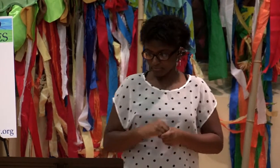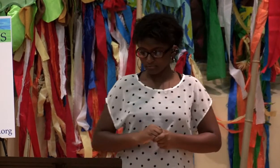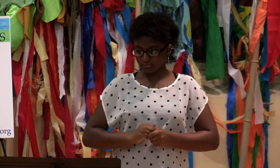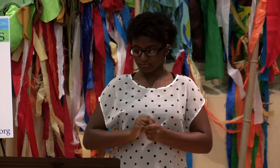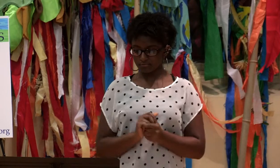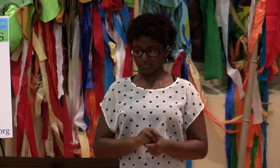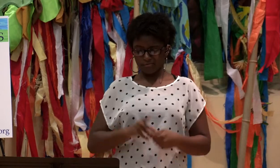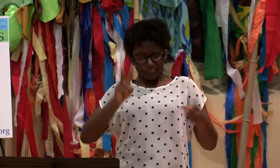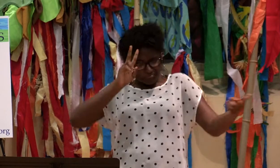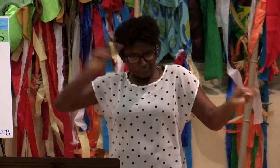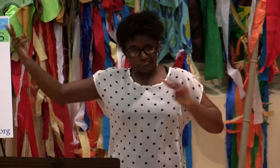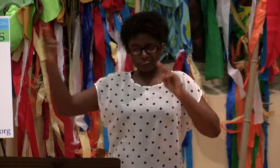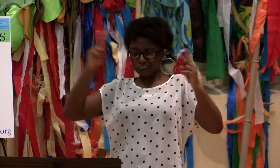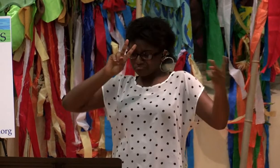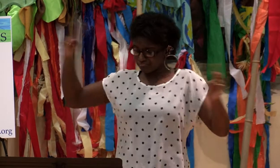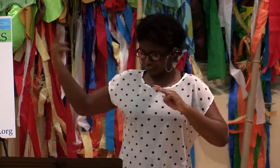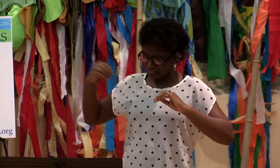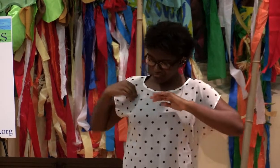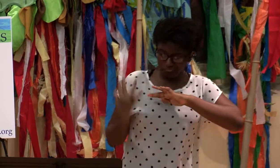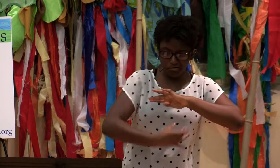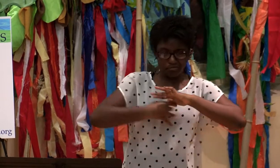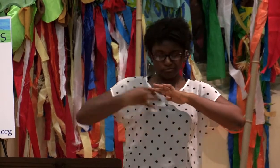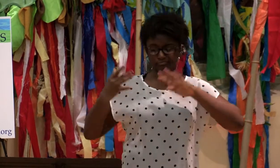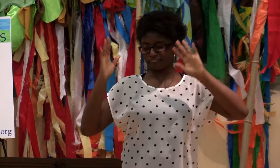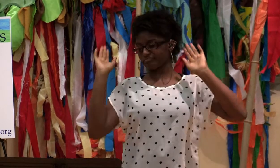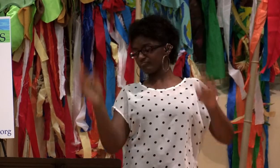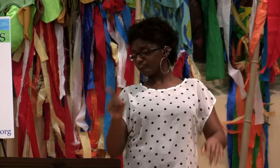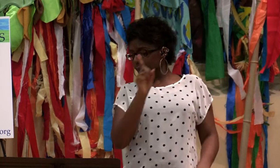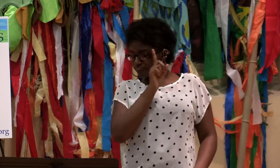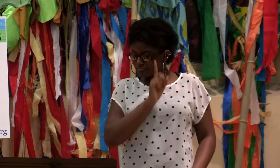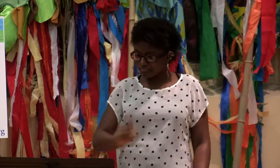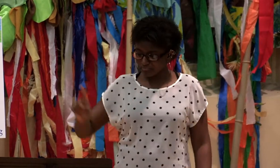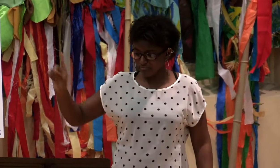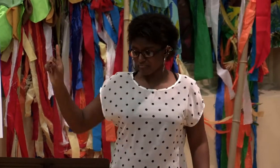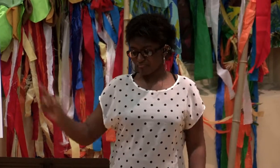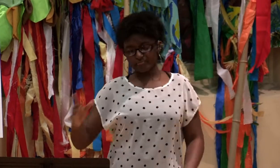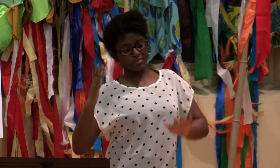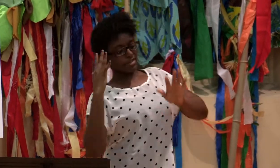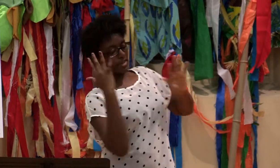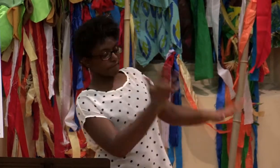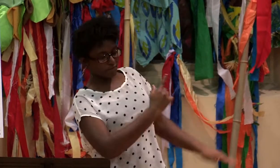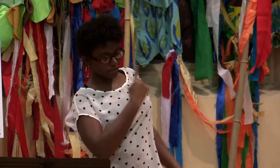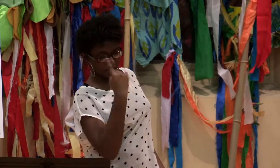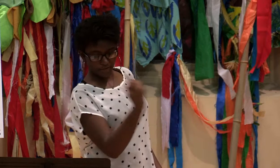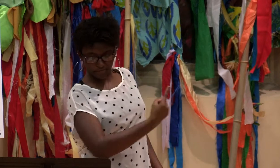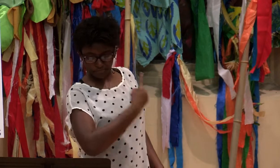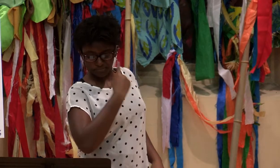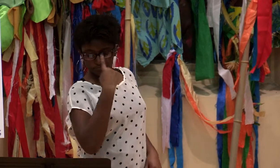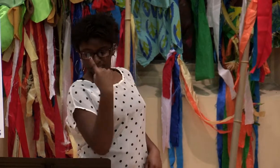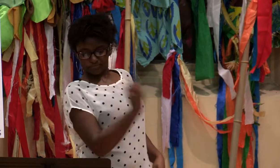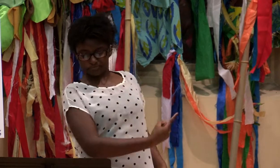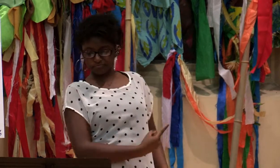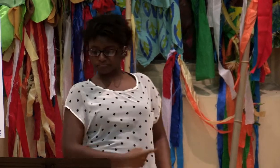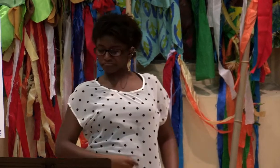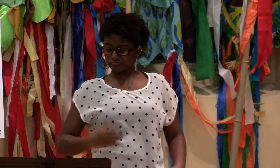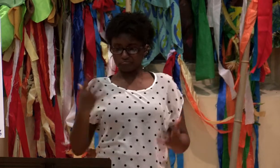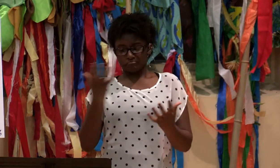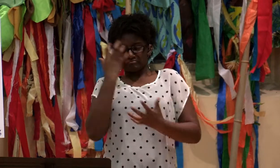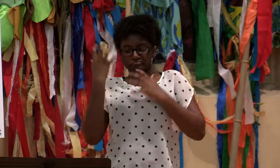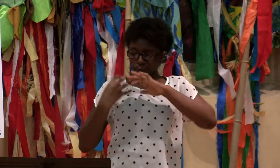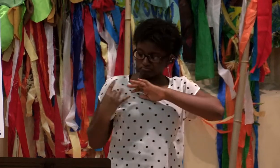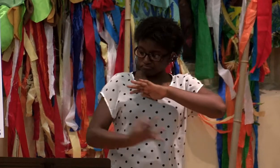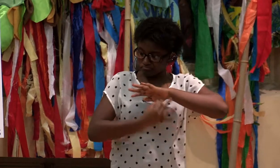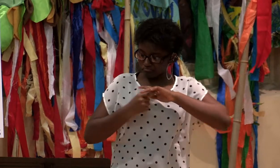My next poem is entitled Beautiful Inside. Misunderstanding, rage like a hot burner. I take off, leaving him